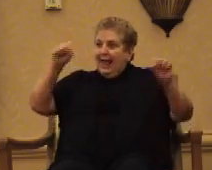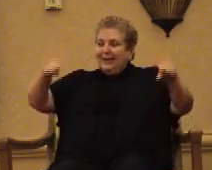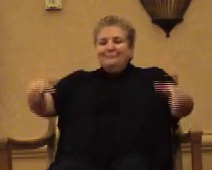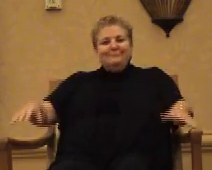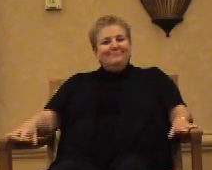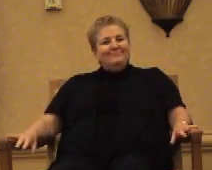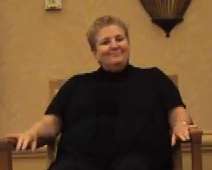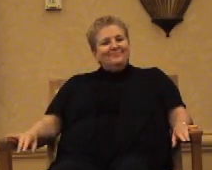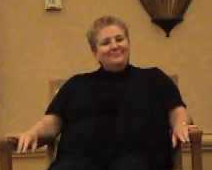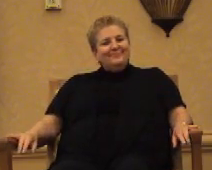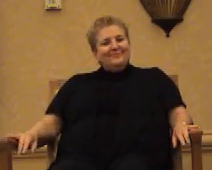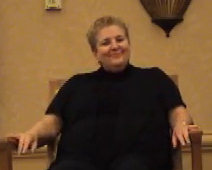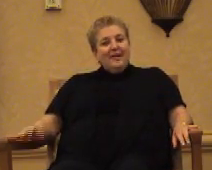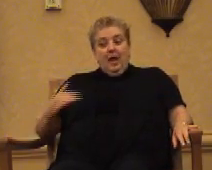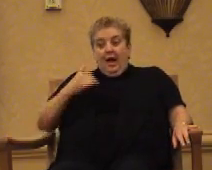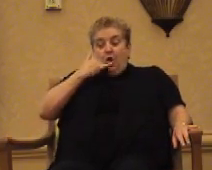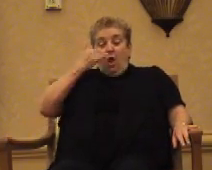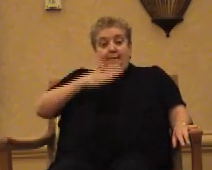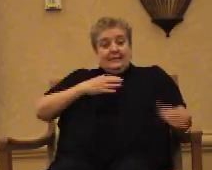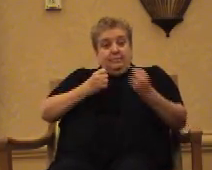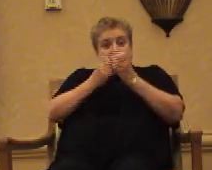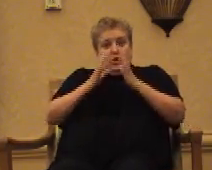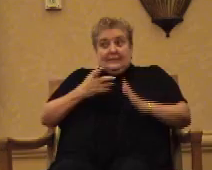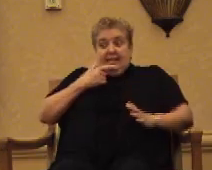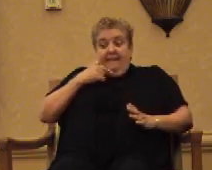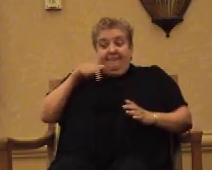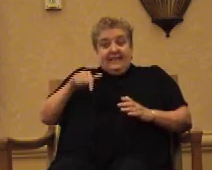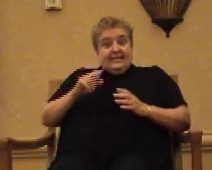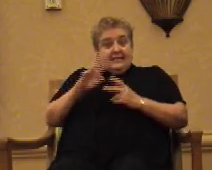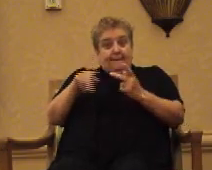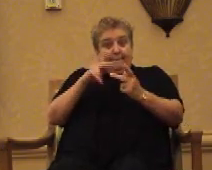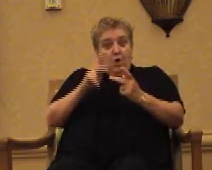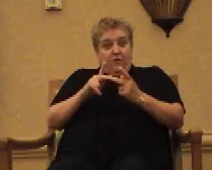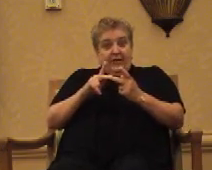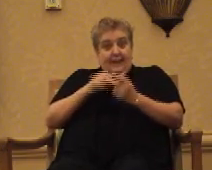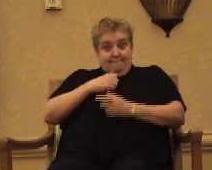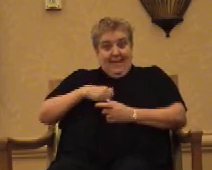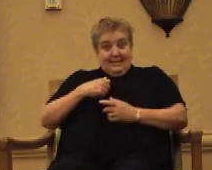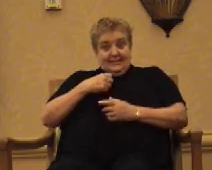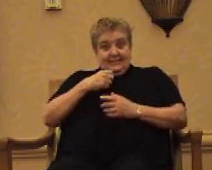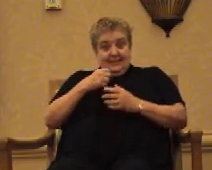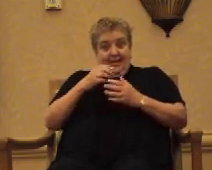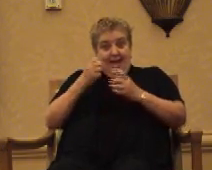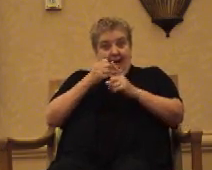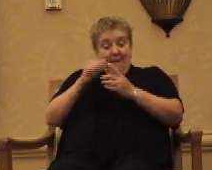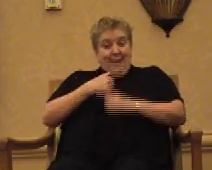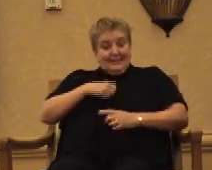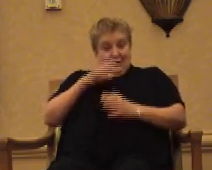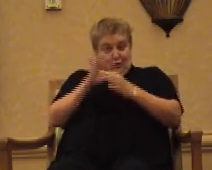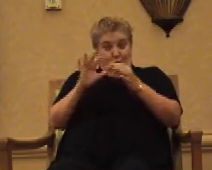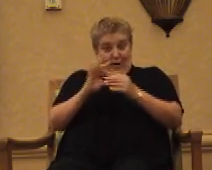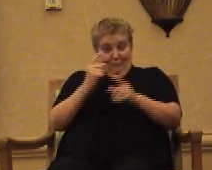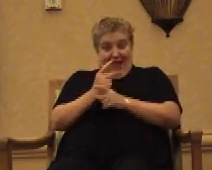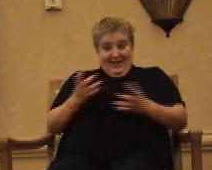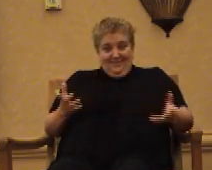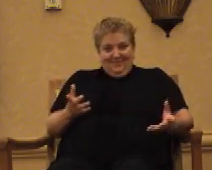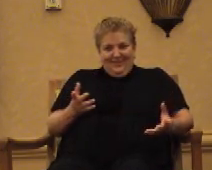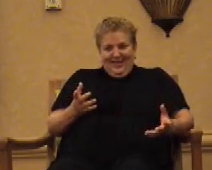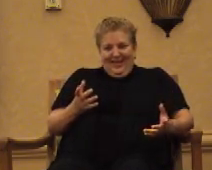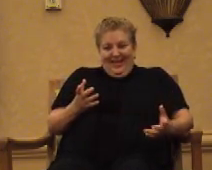I called my sponsor. I said, this is a perfect amends story, Terry. Check this out. You make amends in the form of a